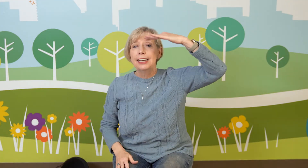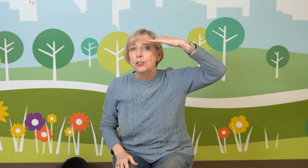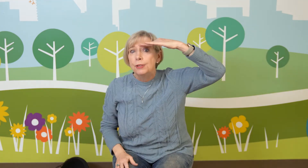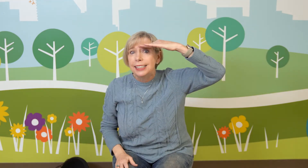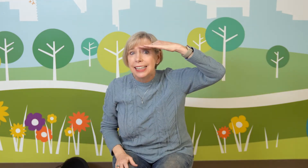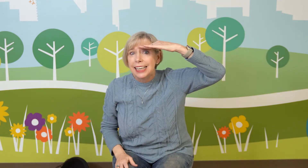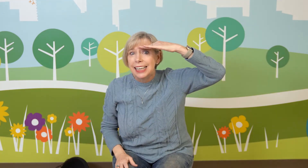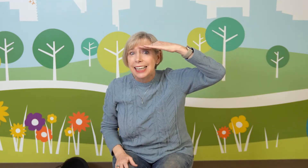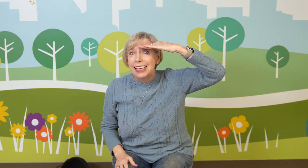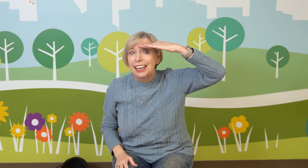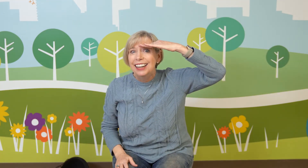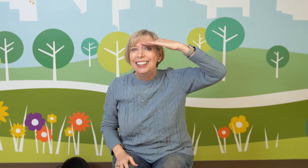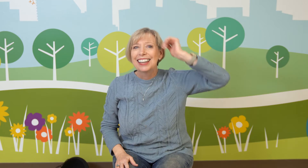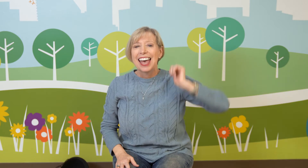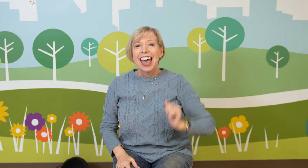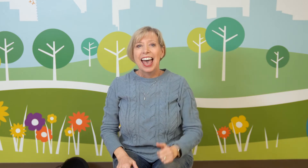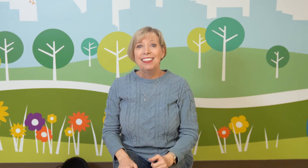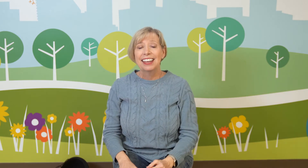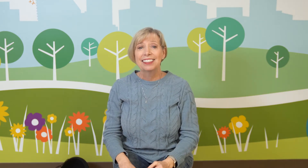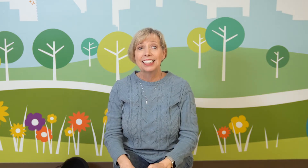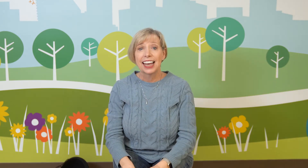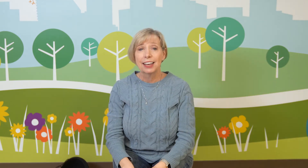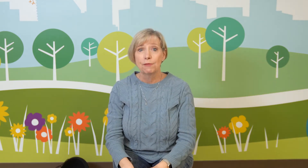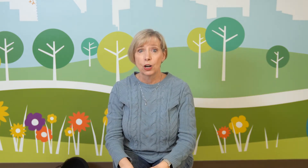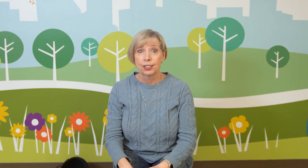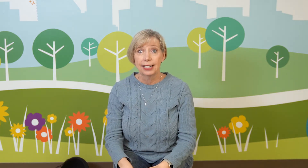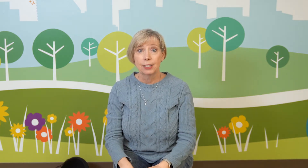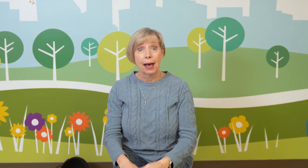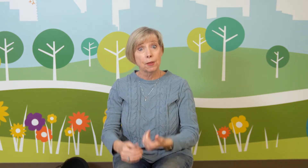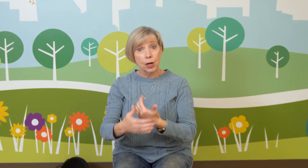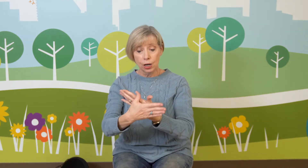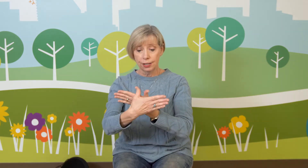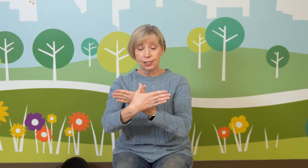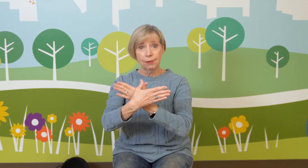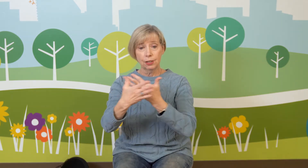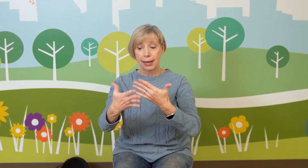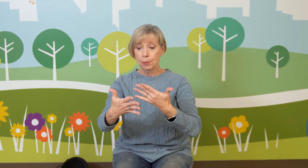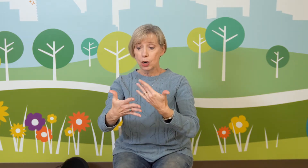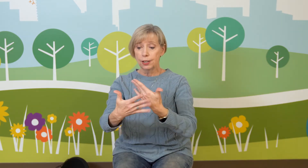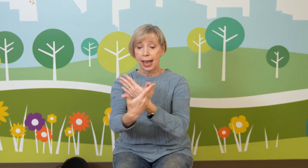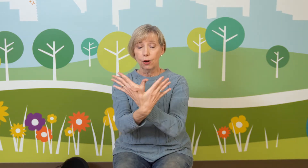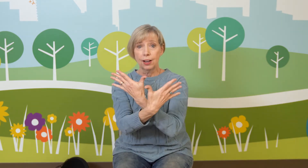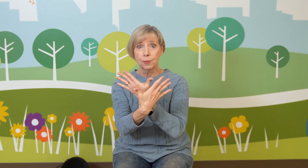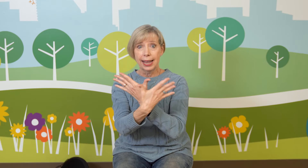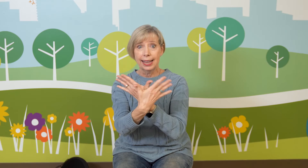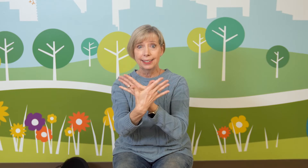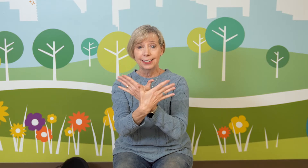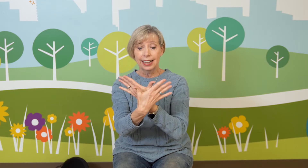to see. And then the second verse is about the birds. To make birds, I cross my hands like